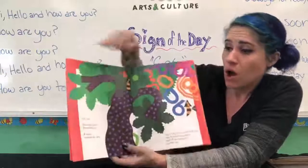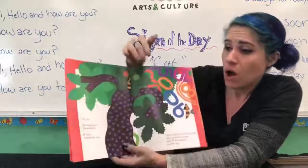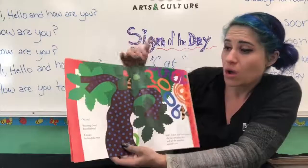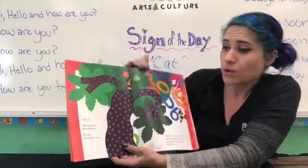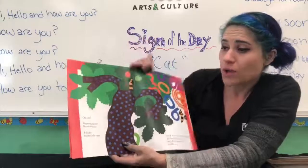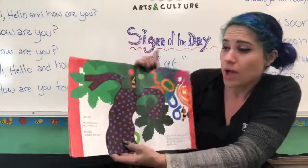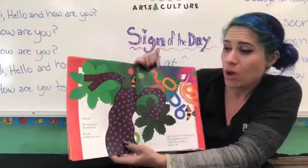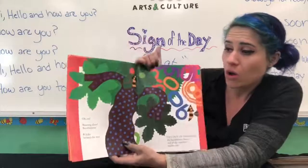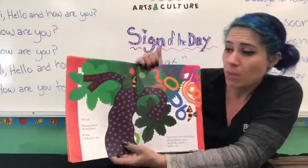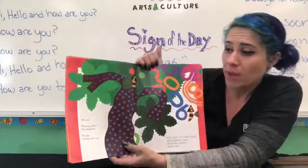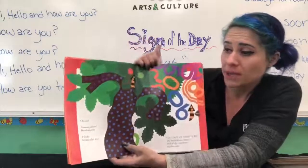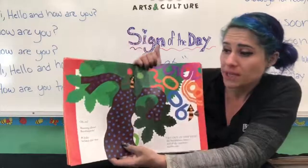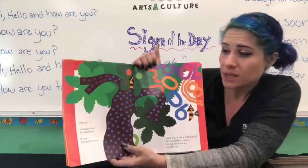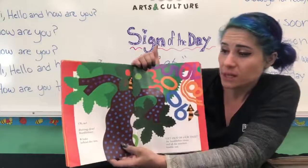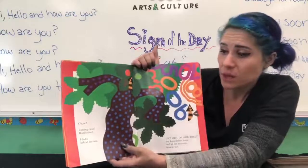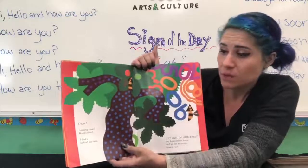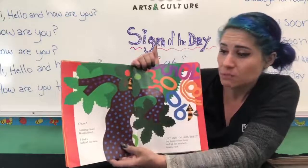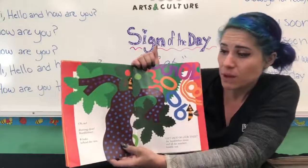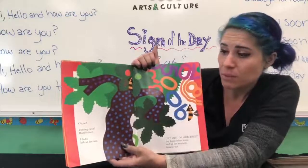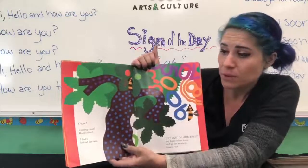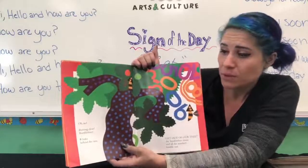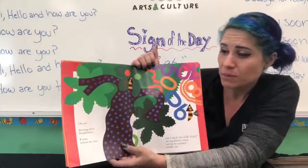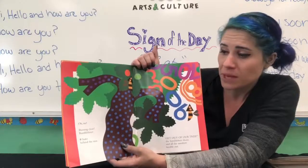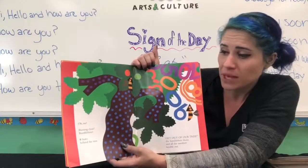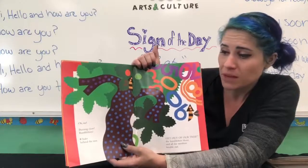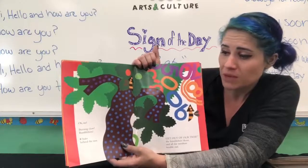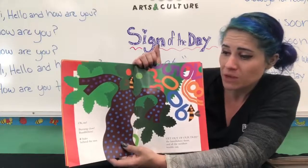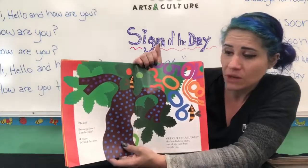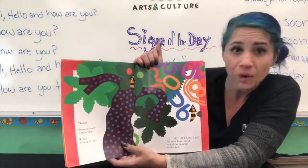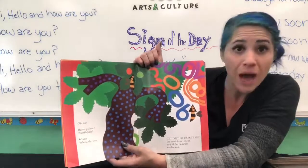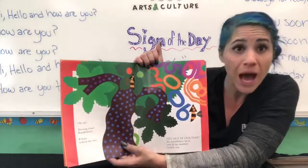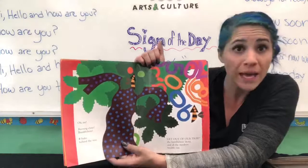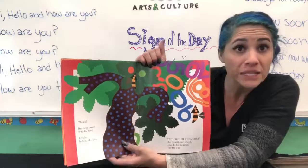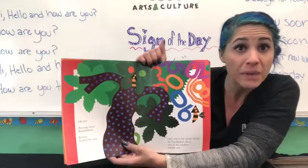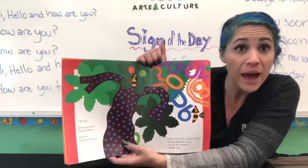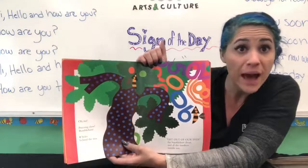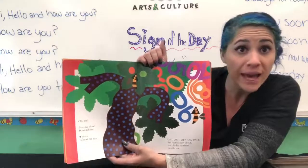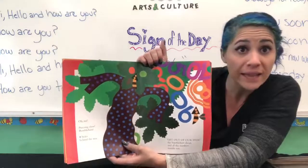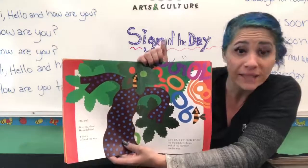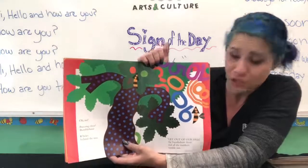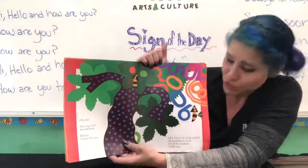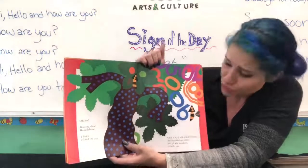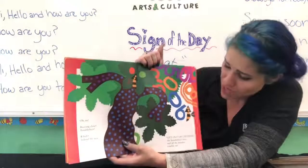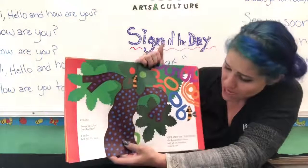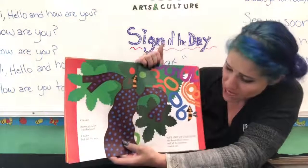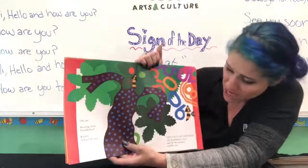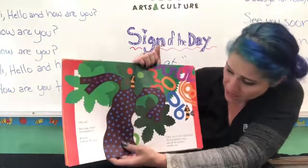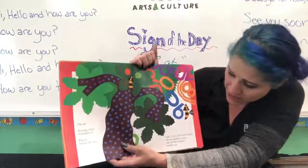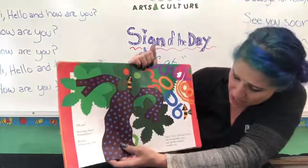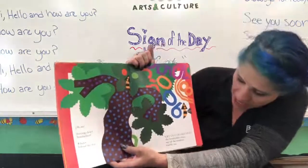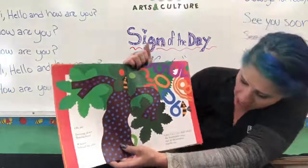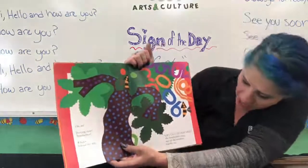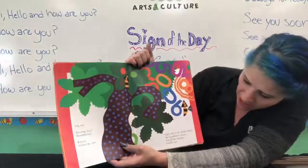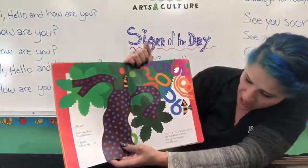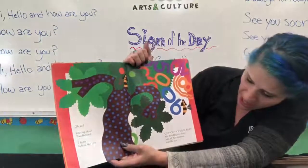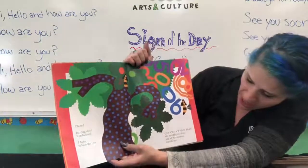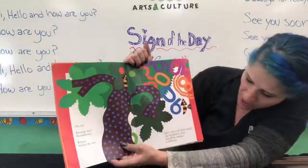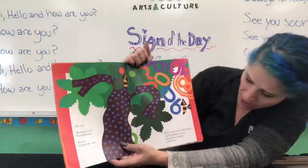Oh no, buzzing close bumblebees, 0 hides behind the trees. Get out of